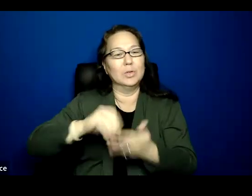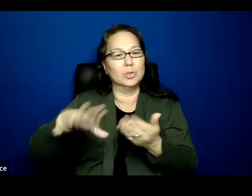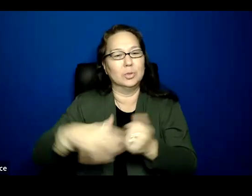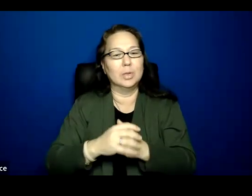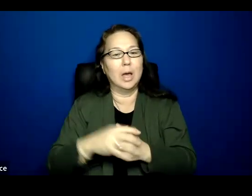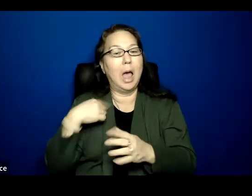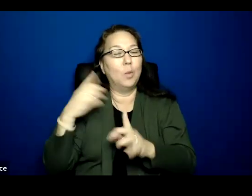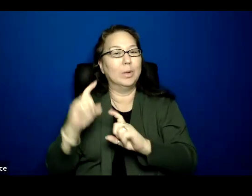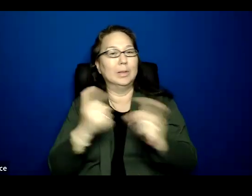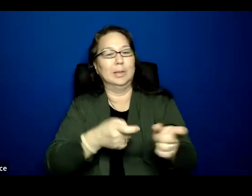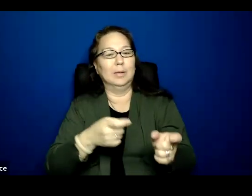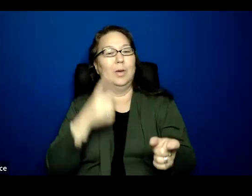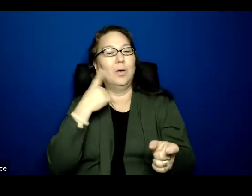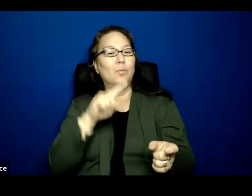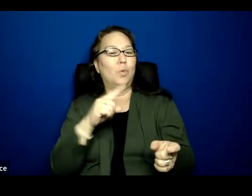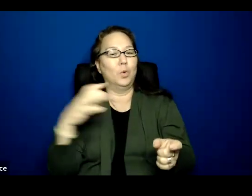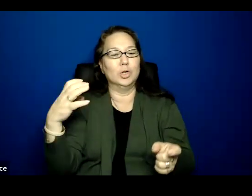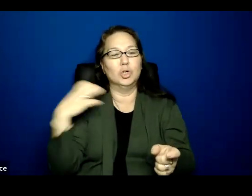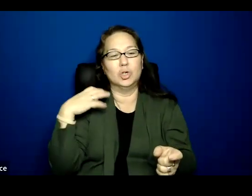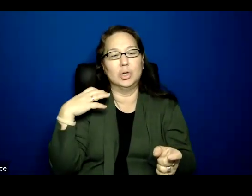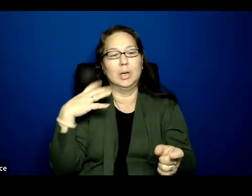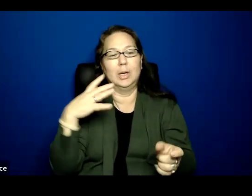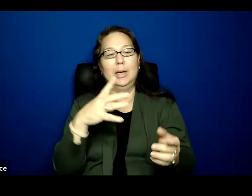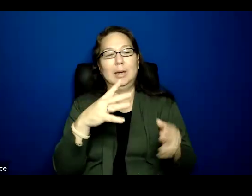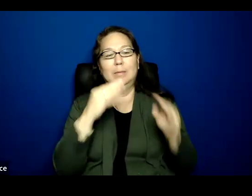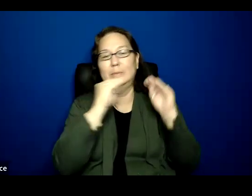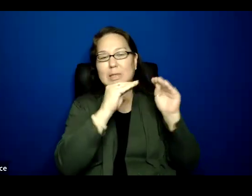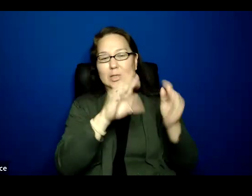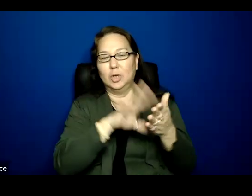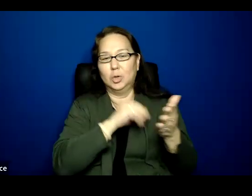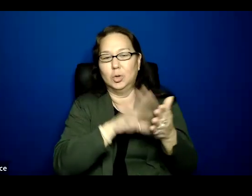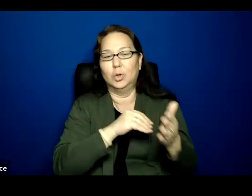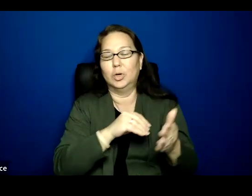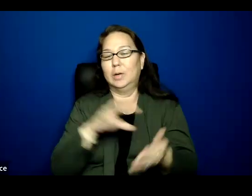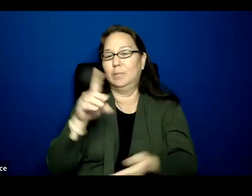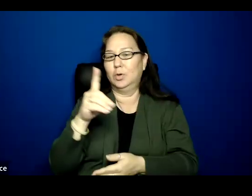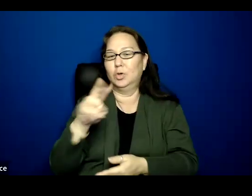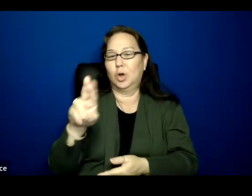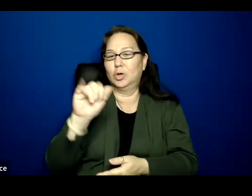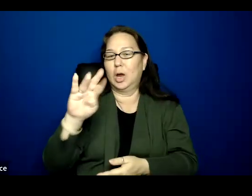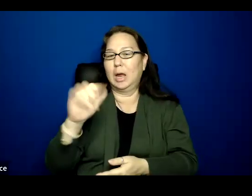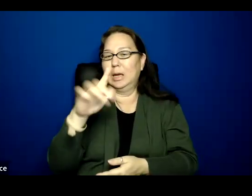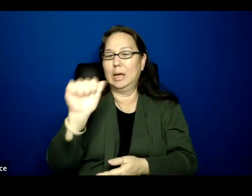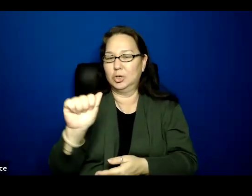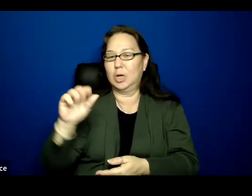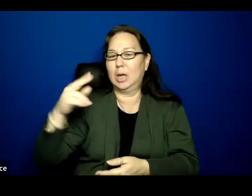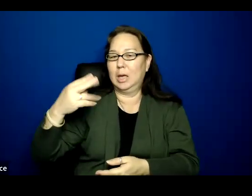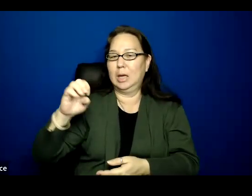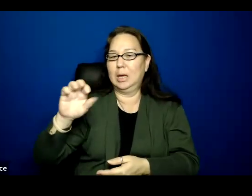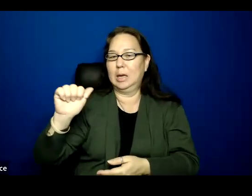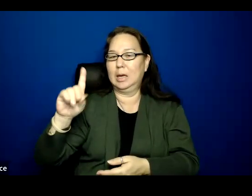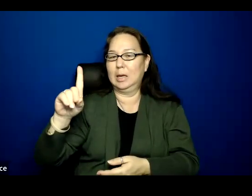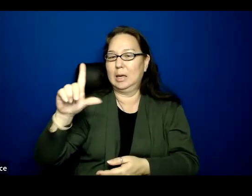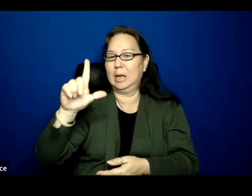on to Chief of Teaching and Learning, Dr. Angela Headley Mitchell. Thank you, Chief Seal. Good evening, Chair Robinson,